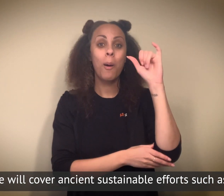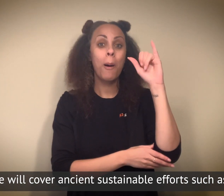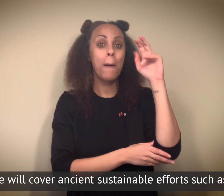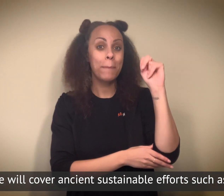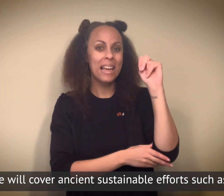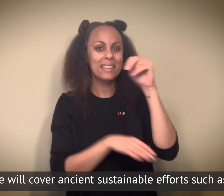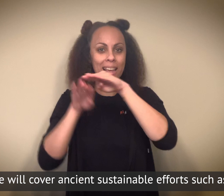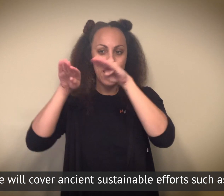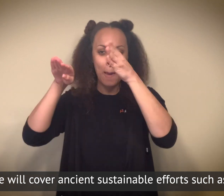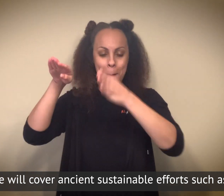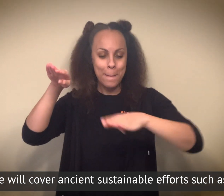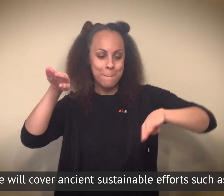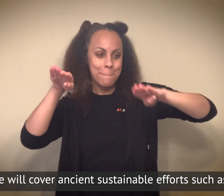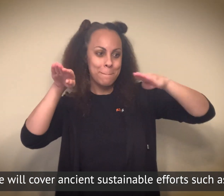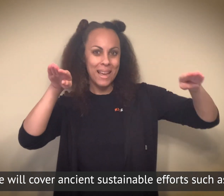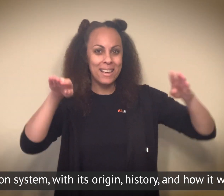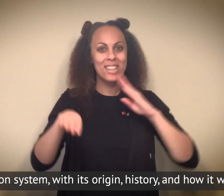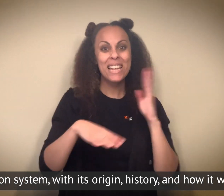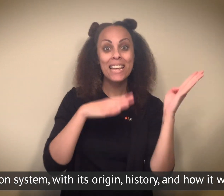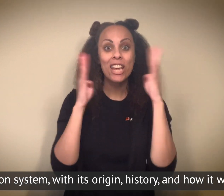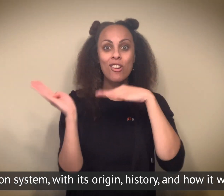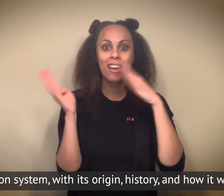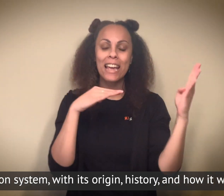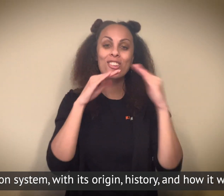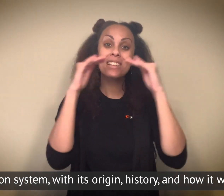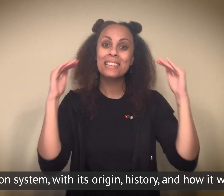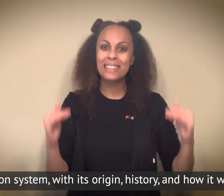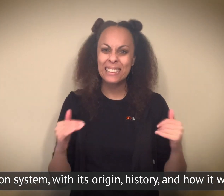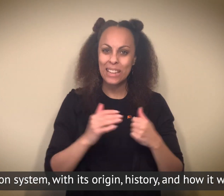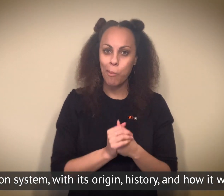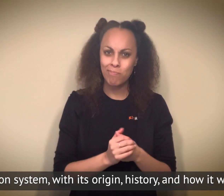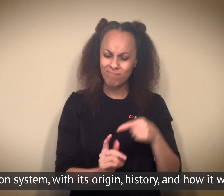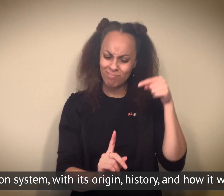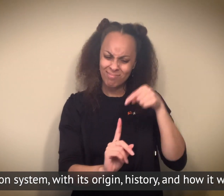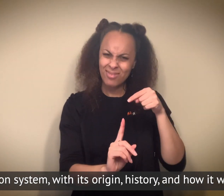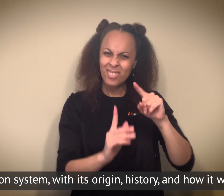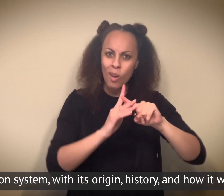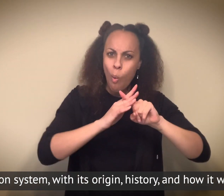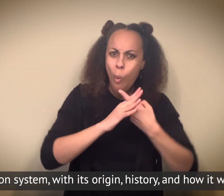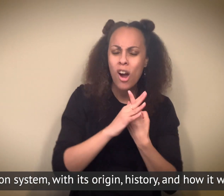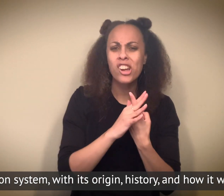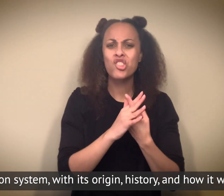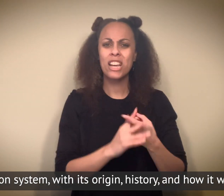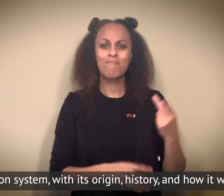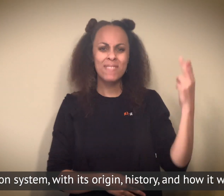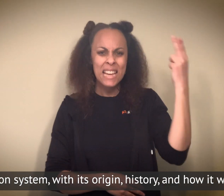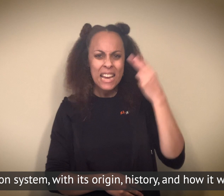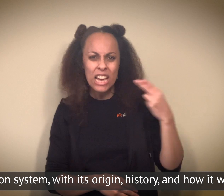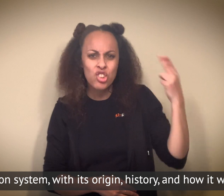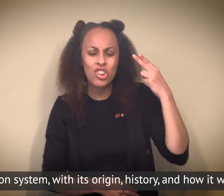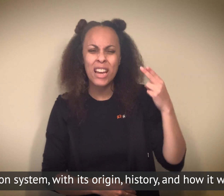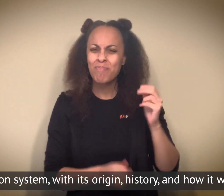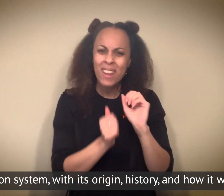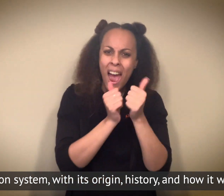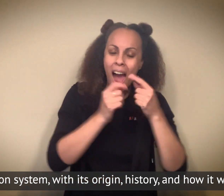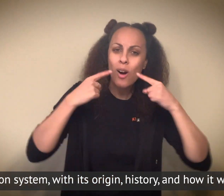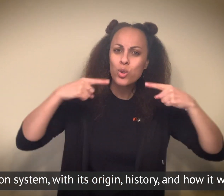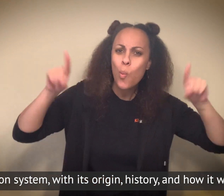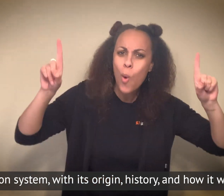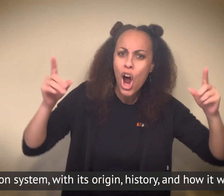sustainable efforts such as basin irrigation system with its origin, history, and